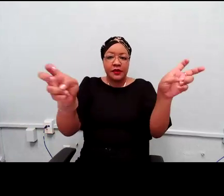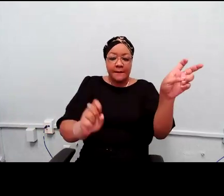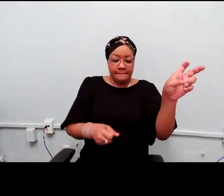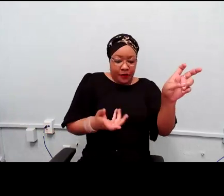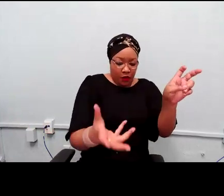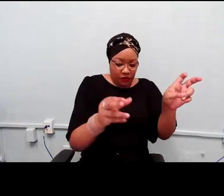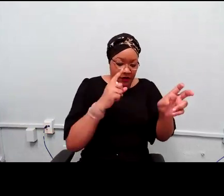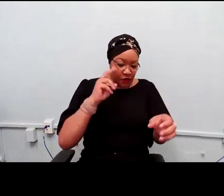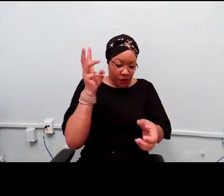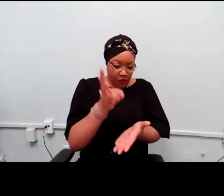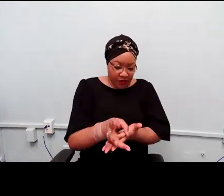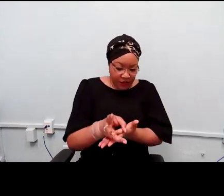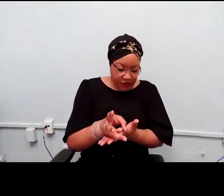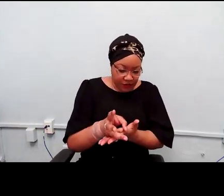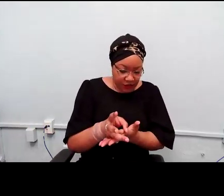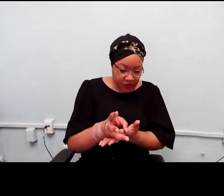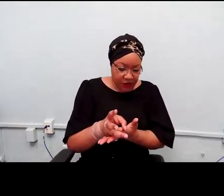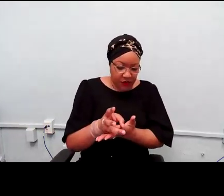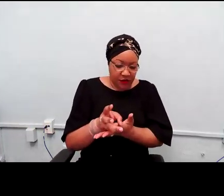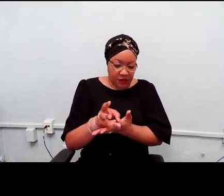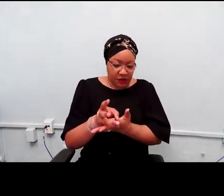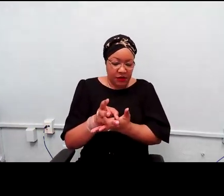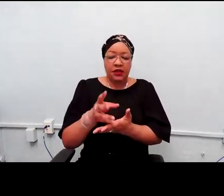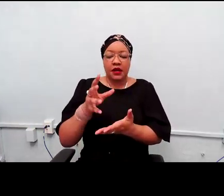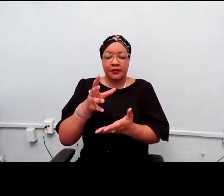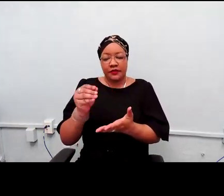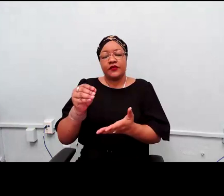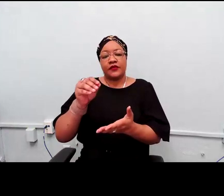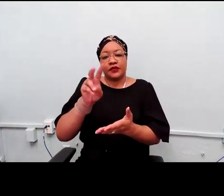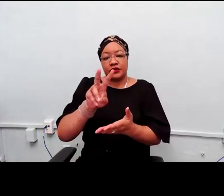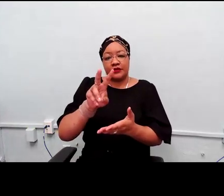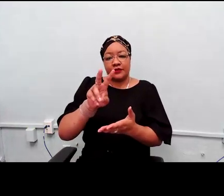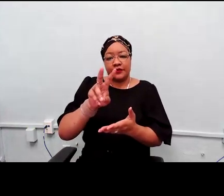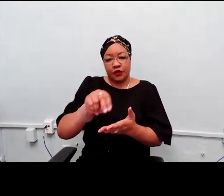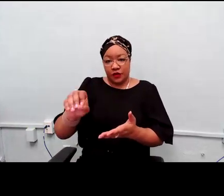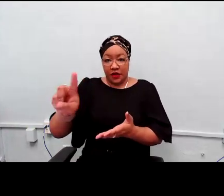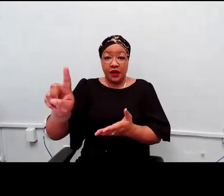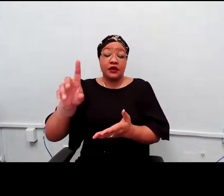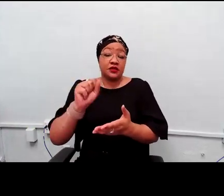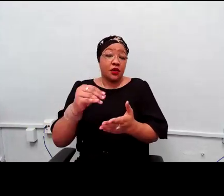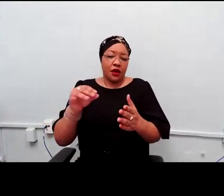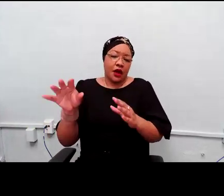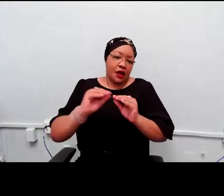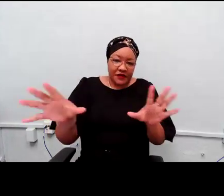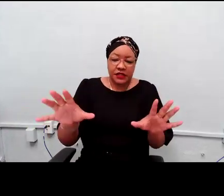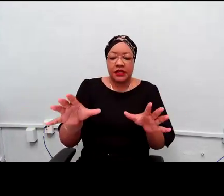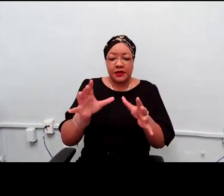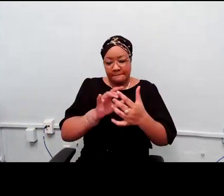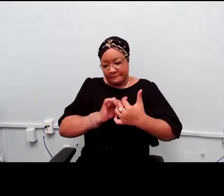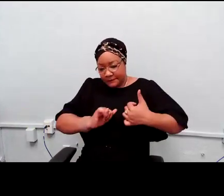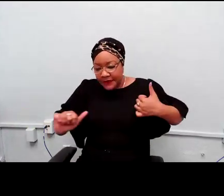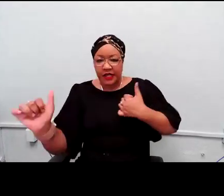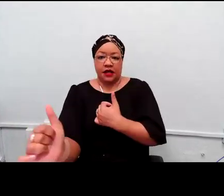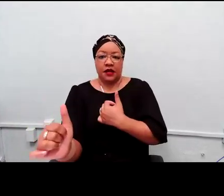English, 1500 to 2001, right? So taking it obviously beyond the confines